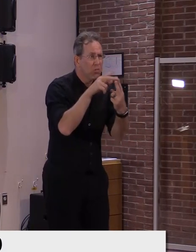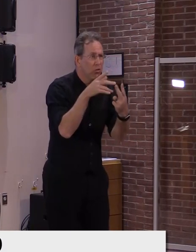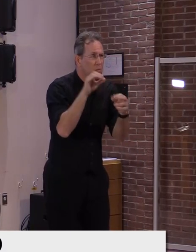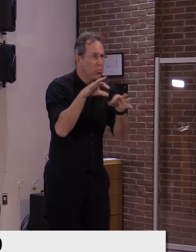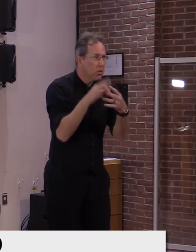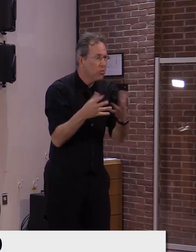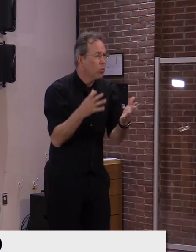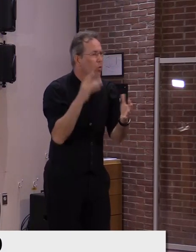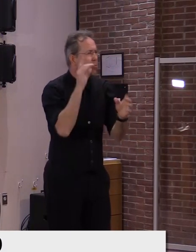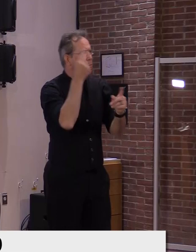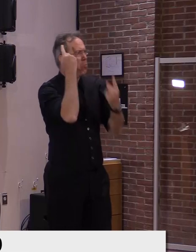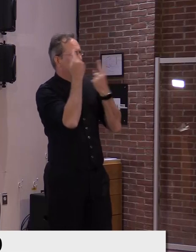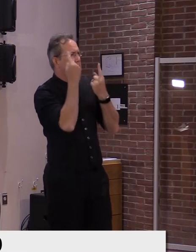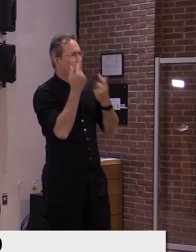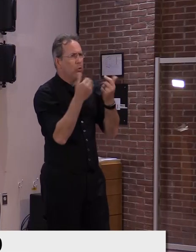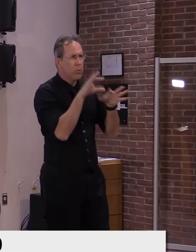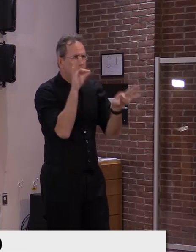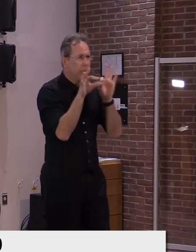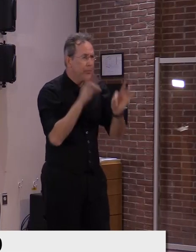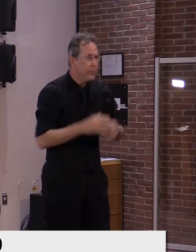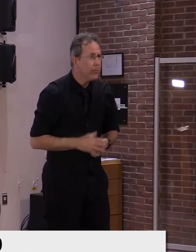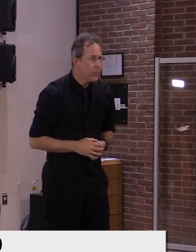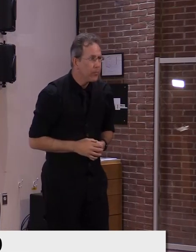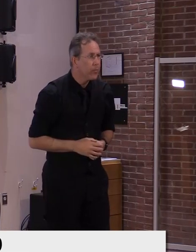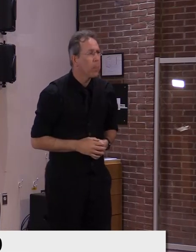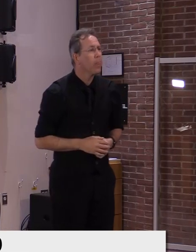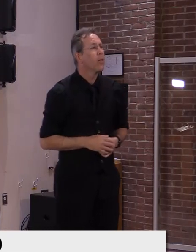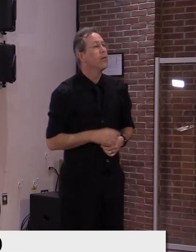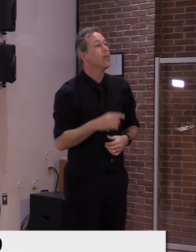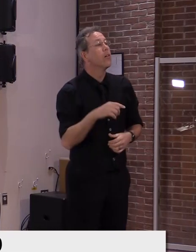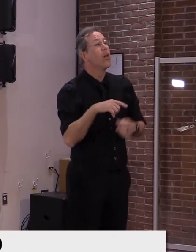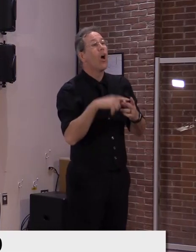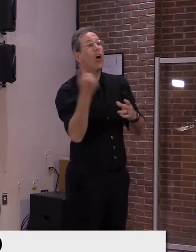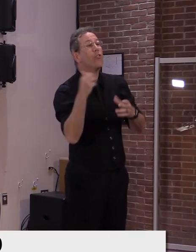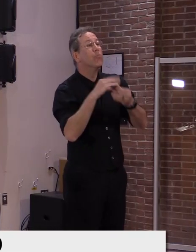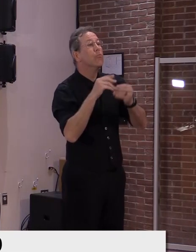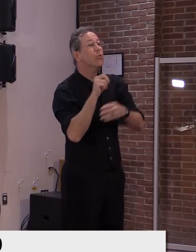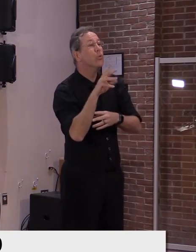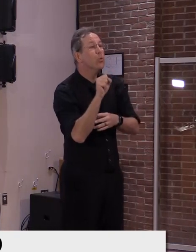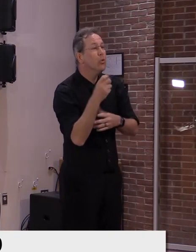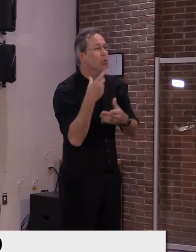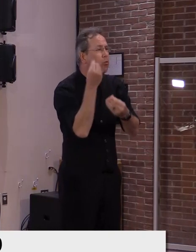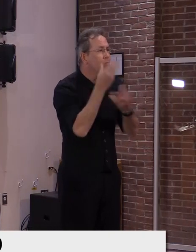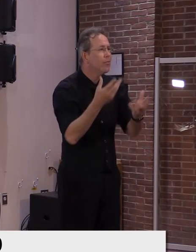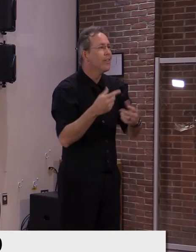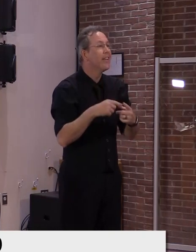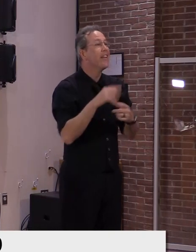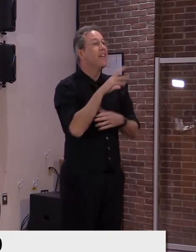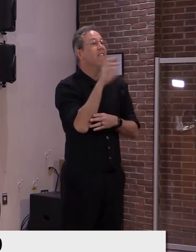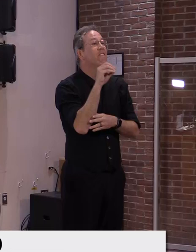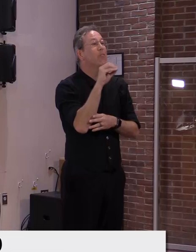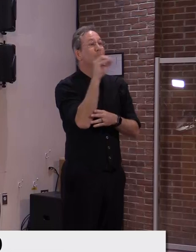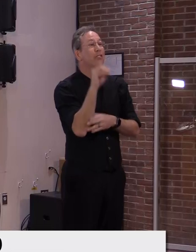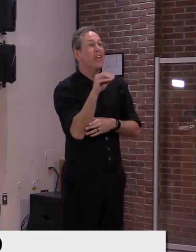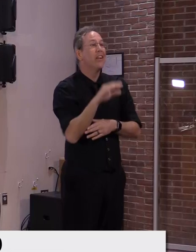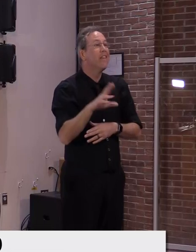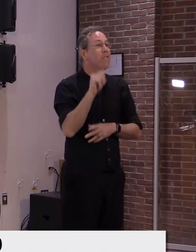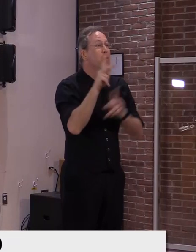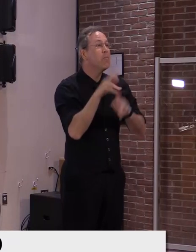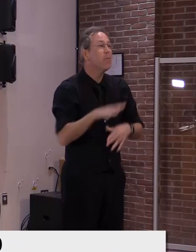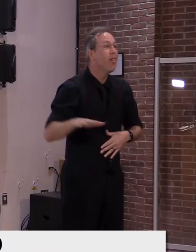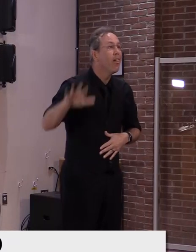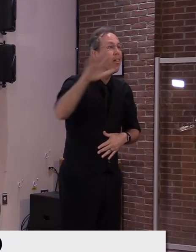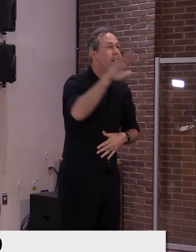necessary. In other news, I'm happy to report that almost 50% of Vermonters have received at least one dose of the